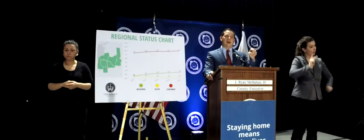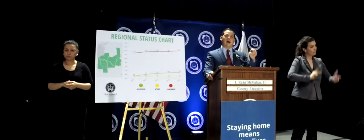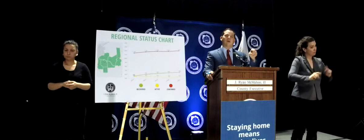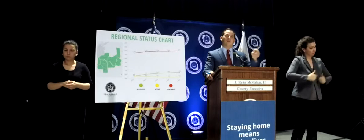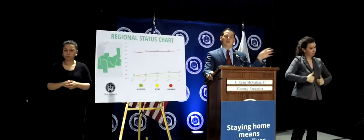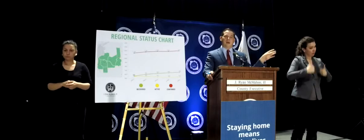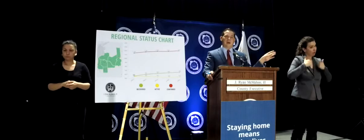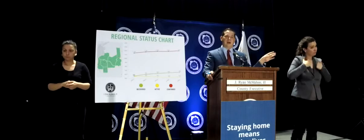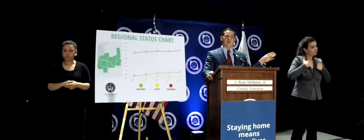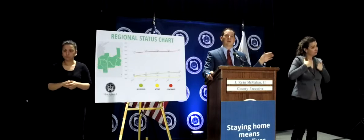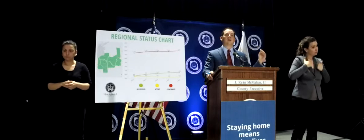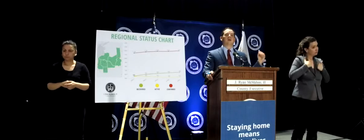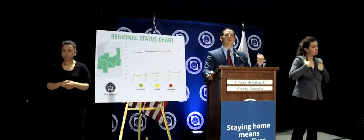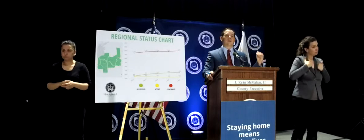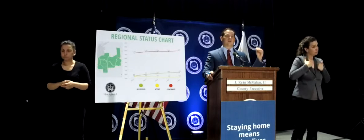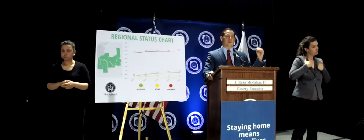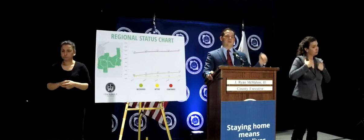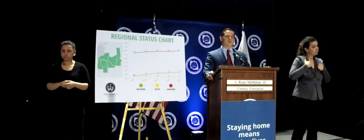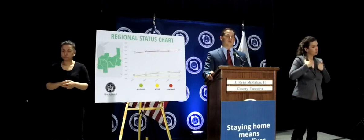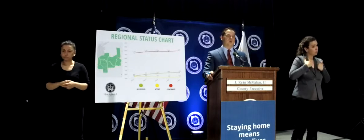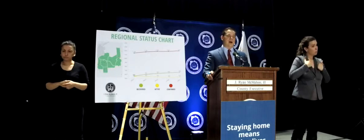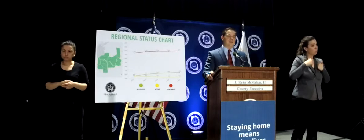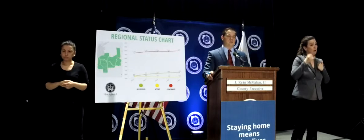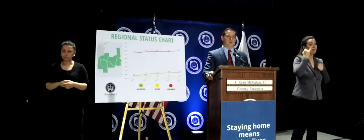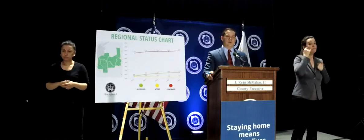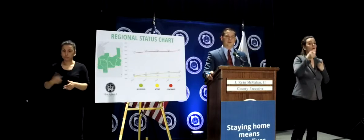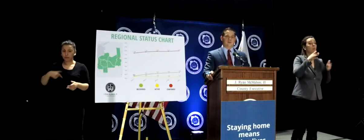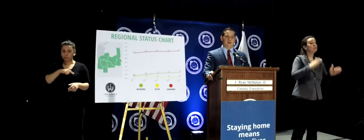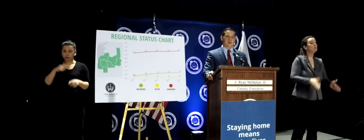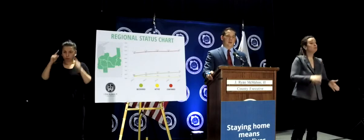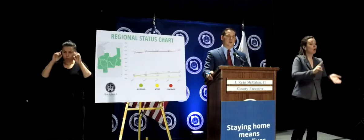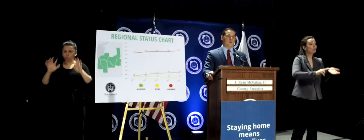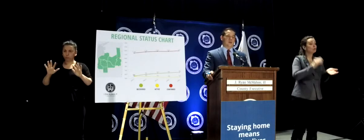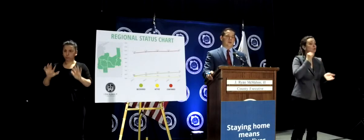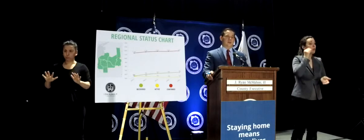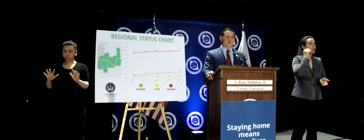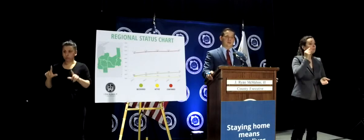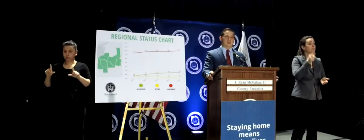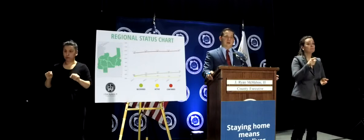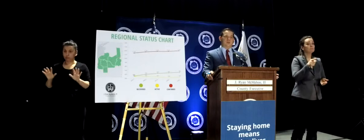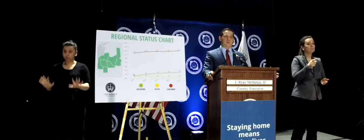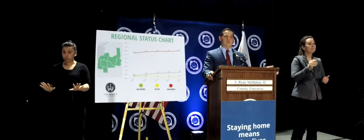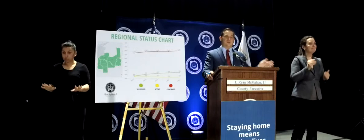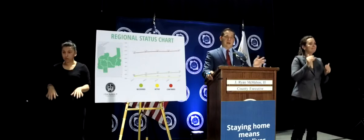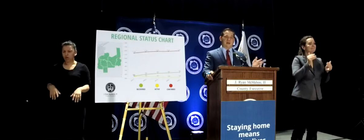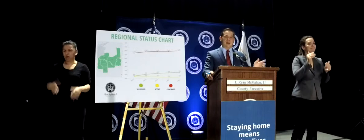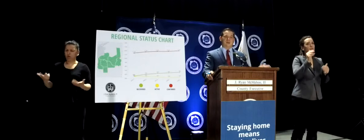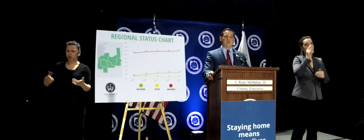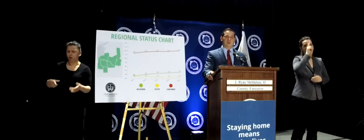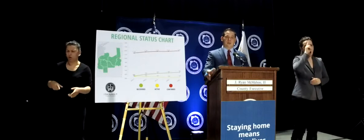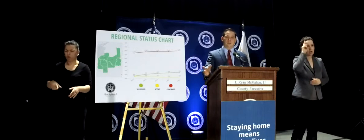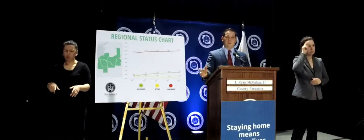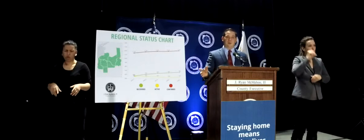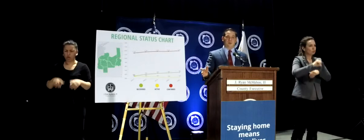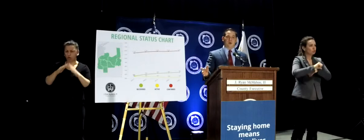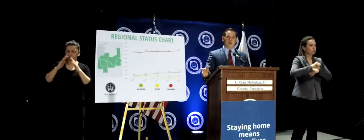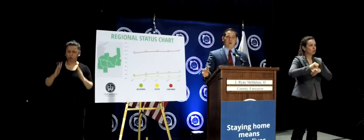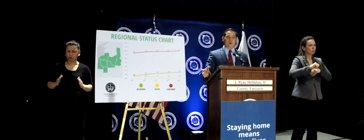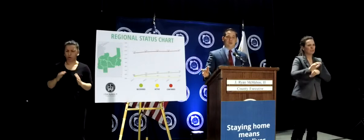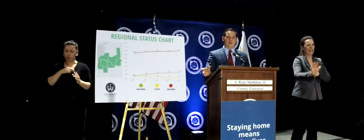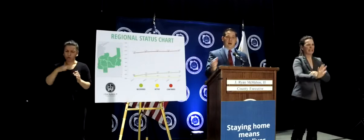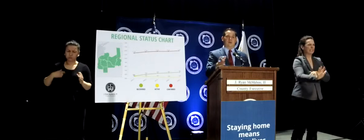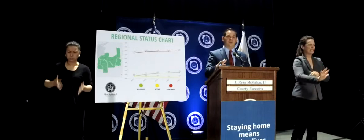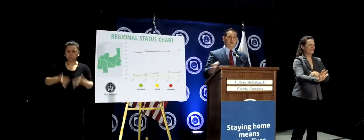lead to that outcome, we can't have it. So I think the governor is very wise with what he did today. We need to get these people off the sidelines. We need to get people who